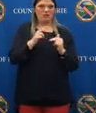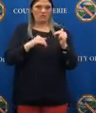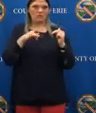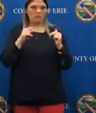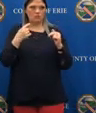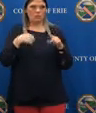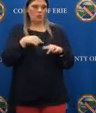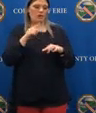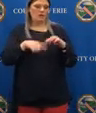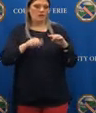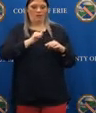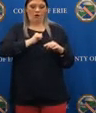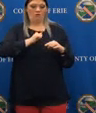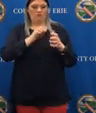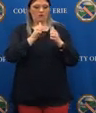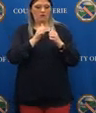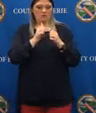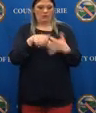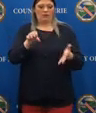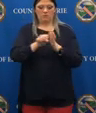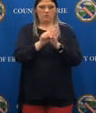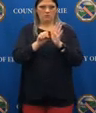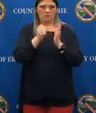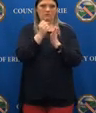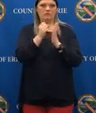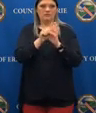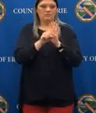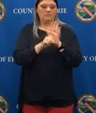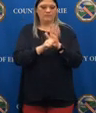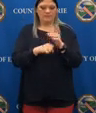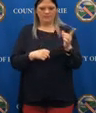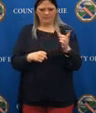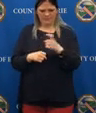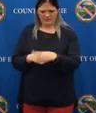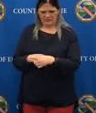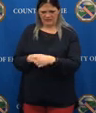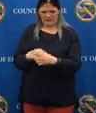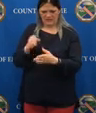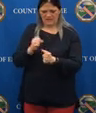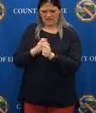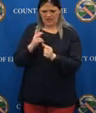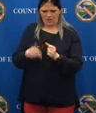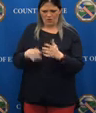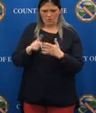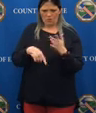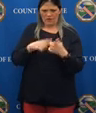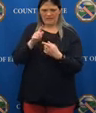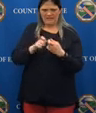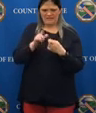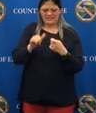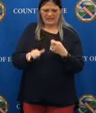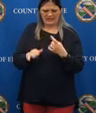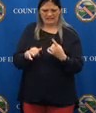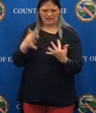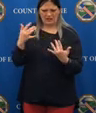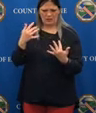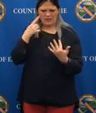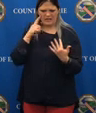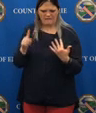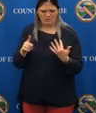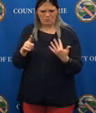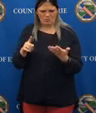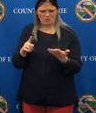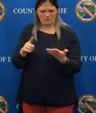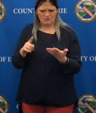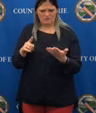So we can't do it on our own until the state does it. Can I ask you a follow-up on that? What exactly are they waiting for?